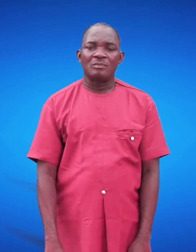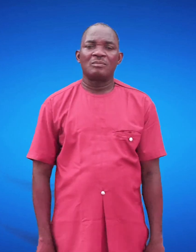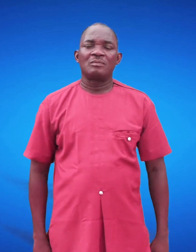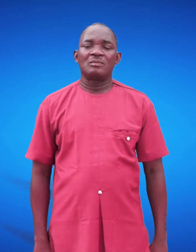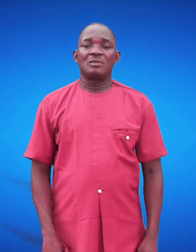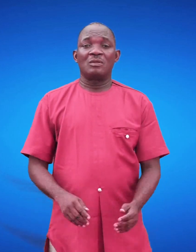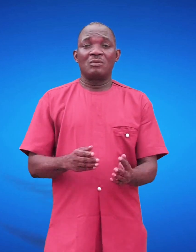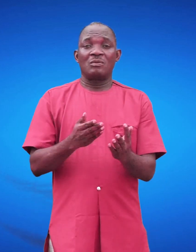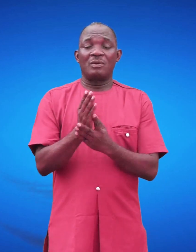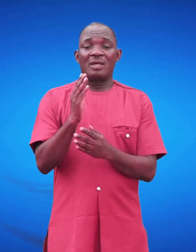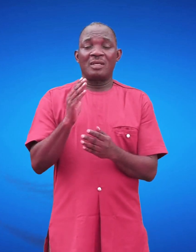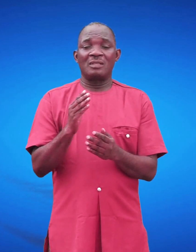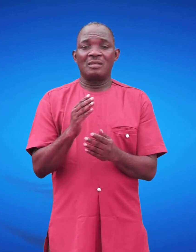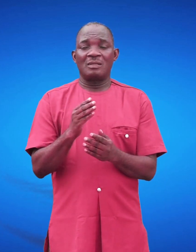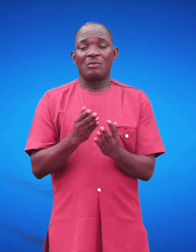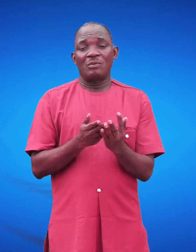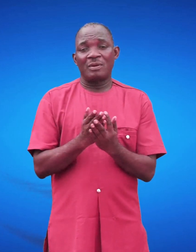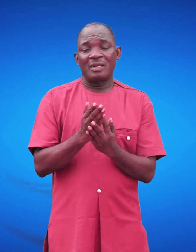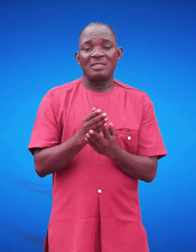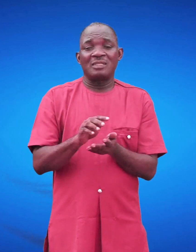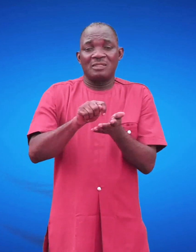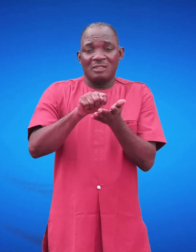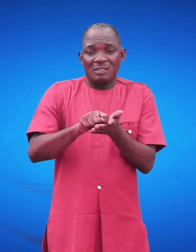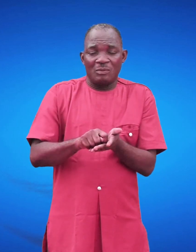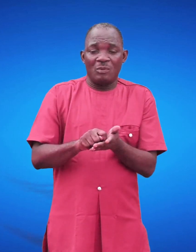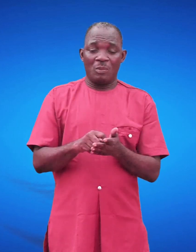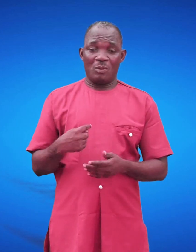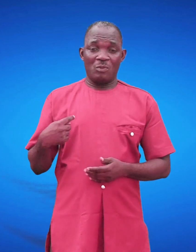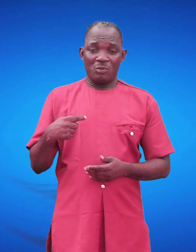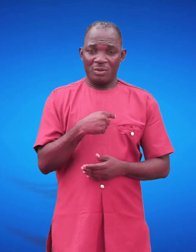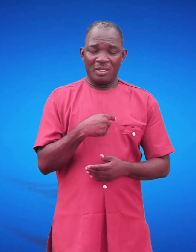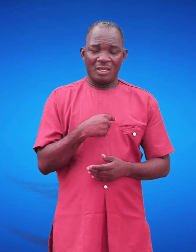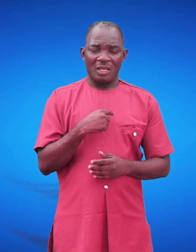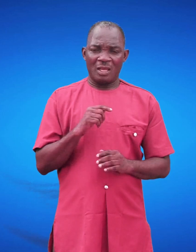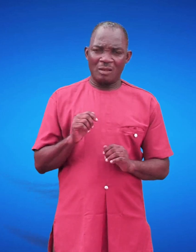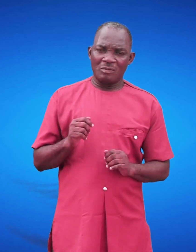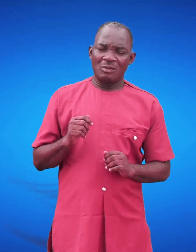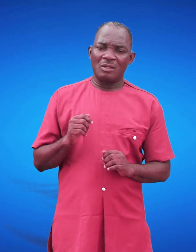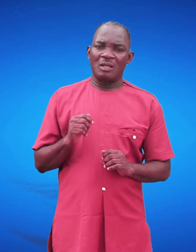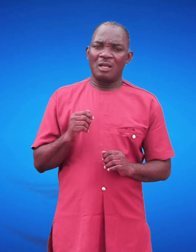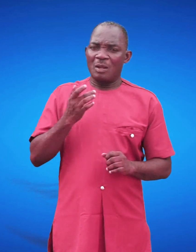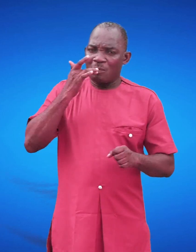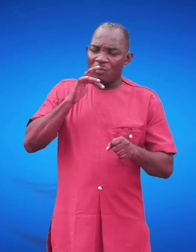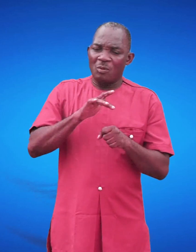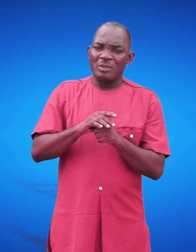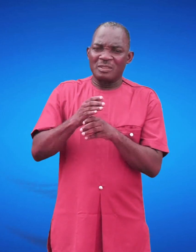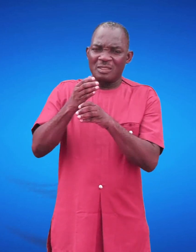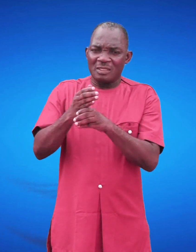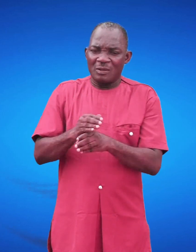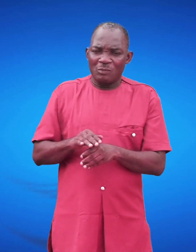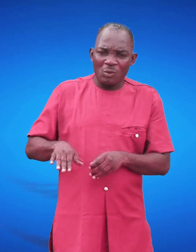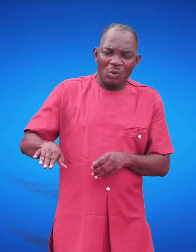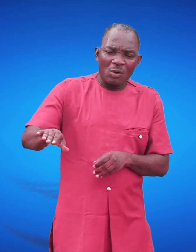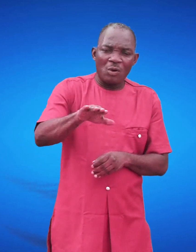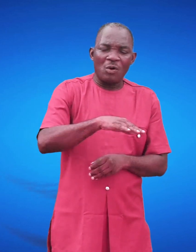Right treatment. We are committed to treating all our